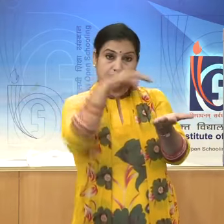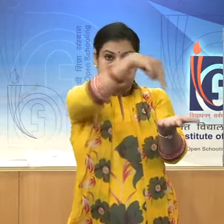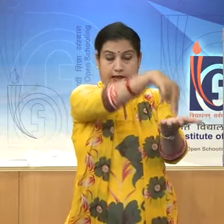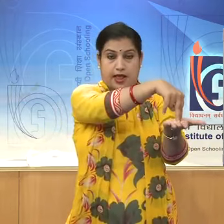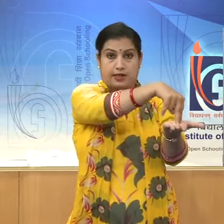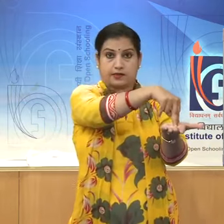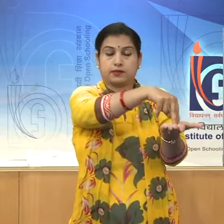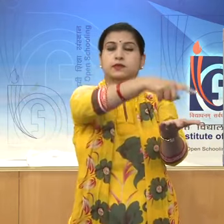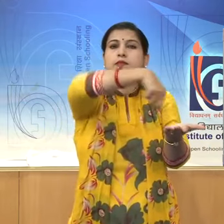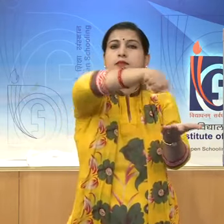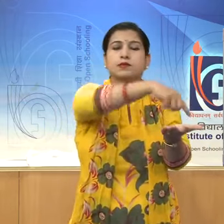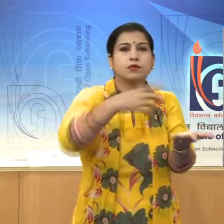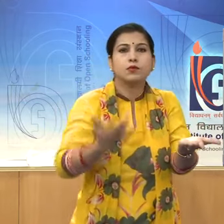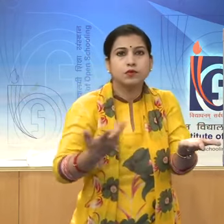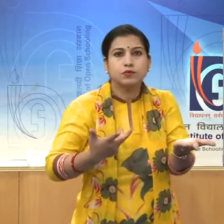stands in the center